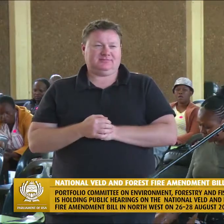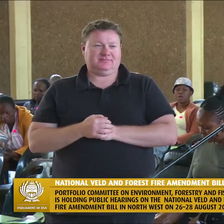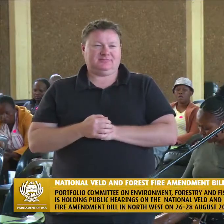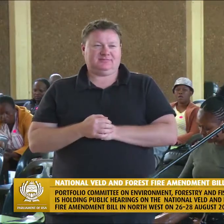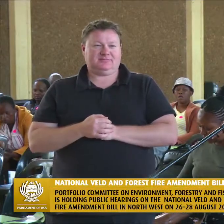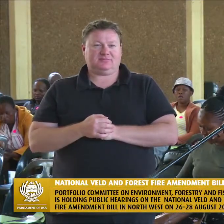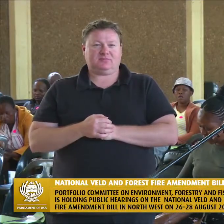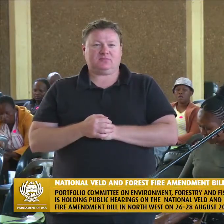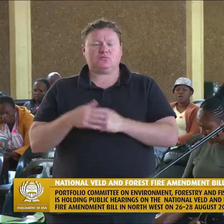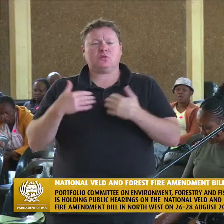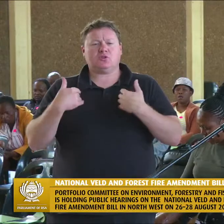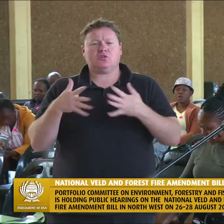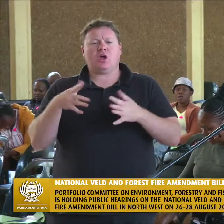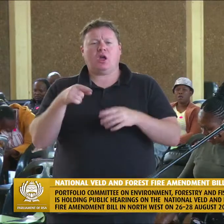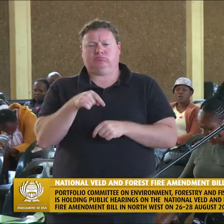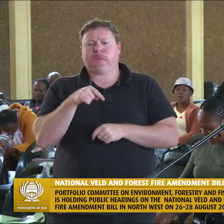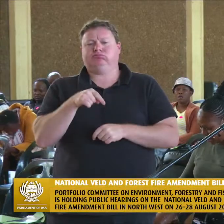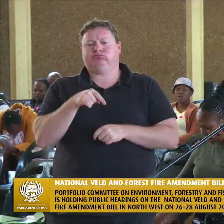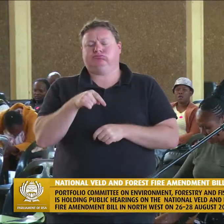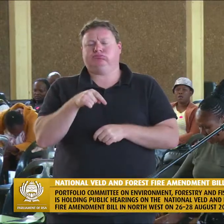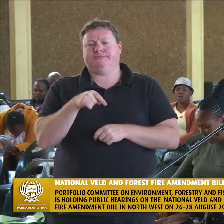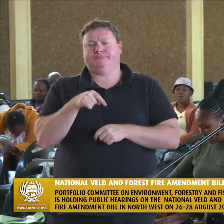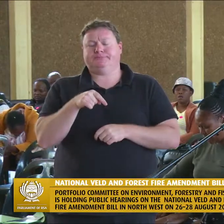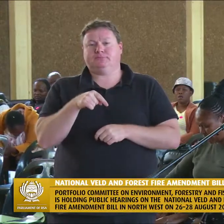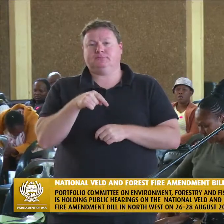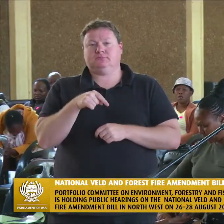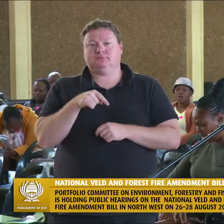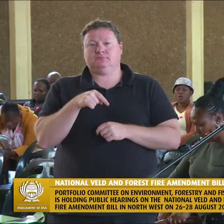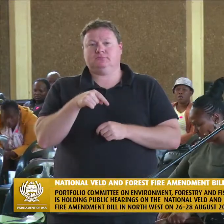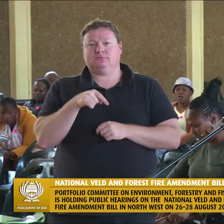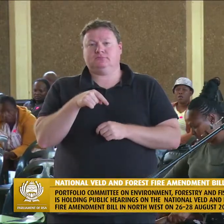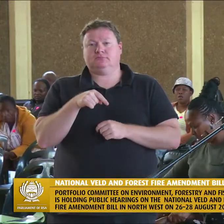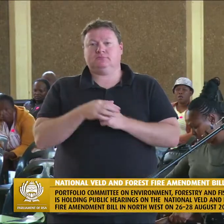from the onset okay